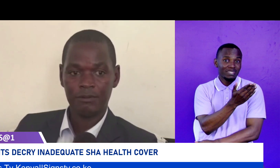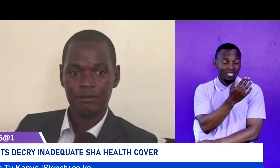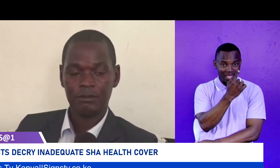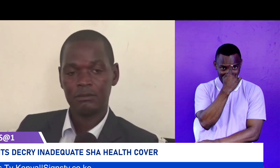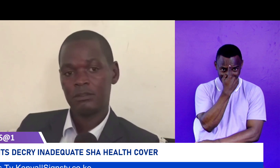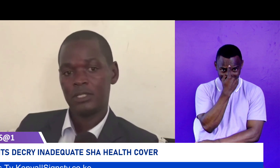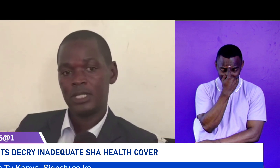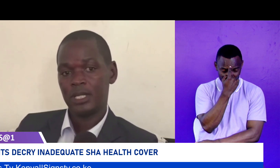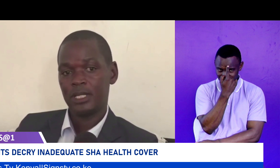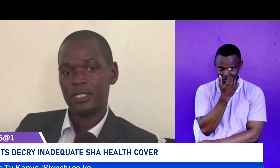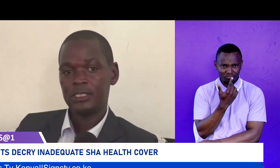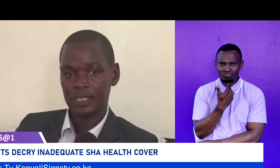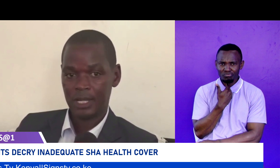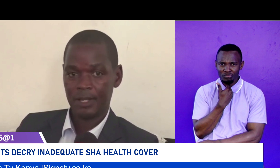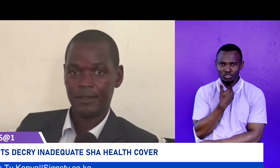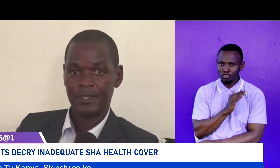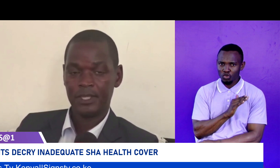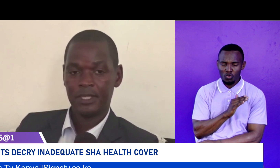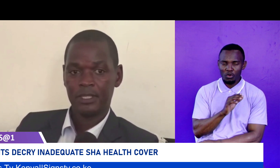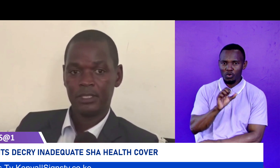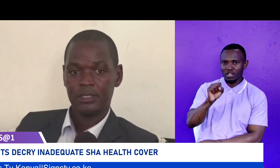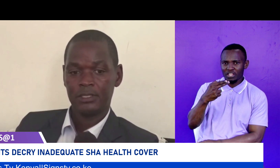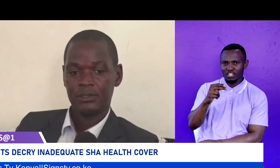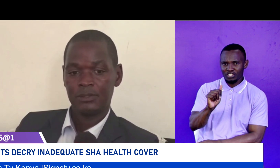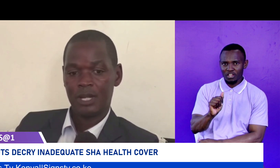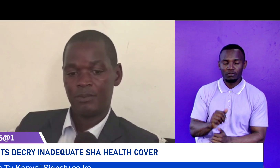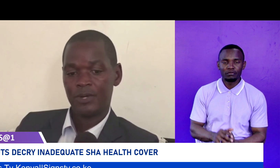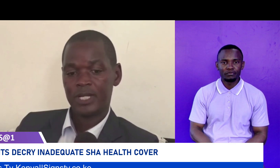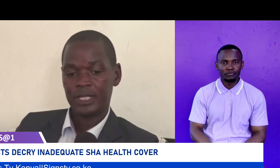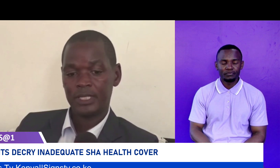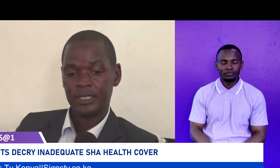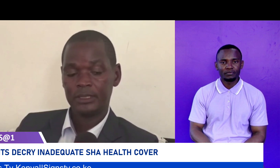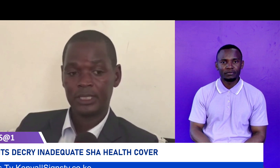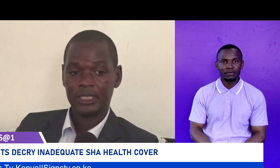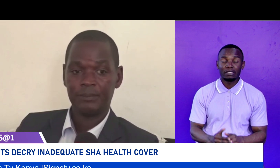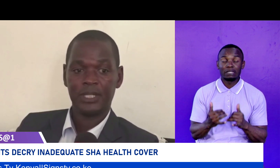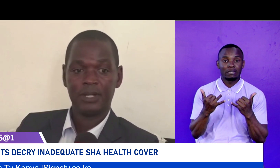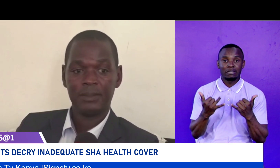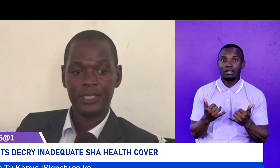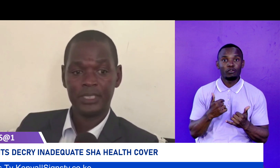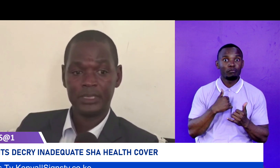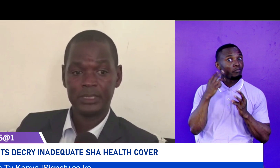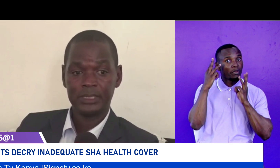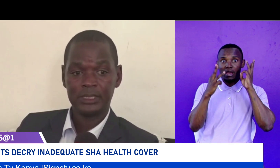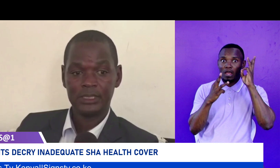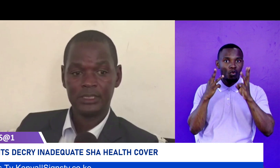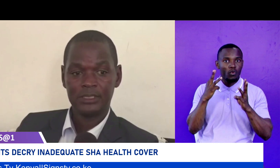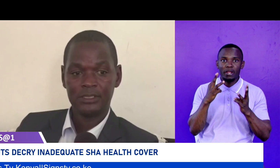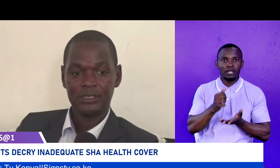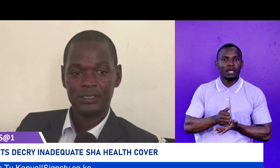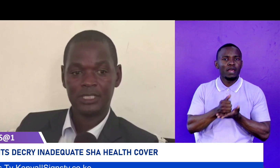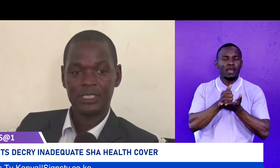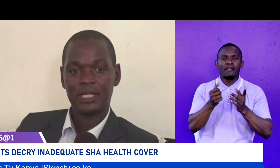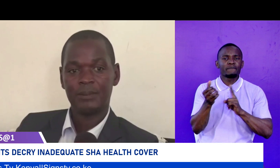off SHA. So I'm worried, nitakimbia wapi? Nitachanga